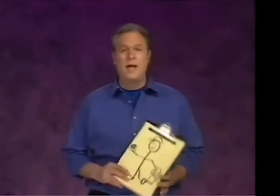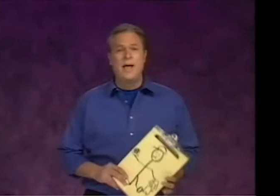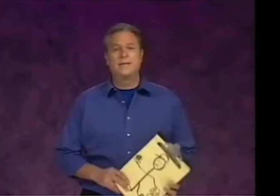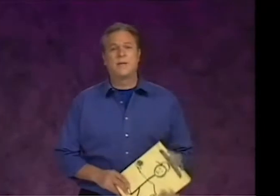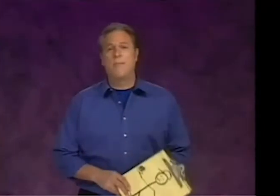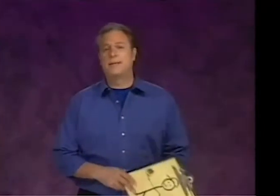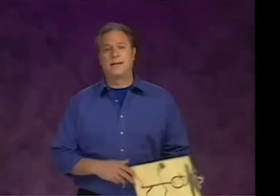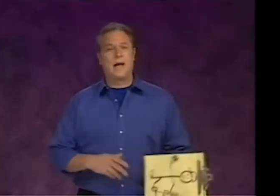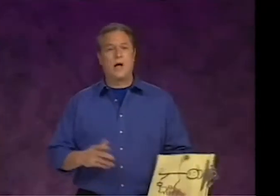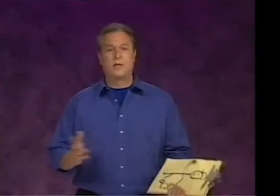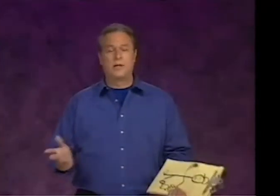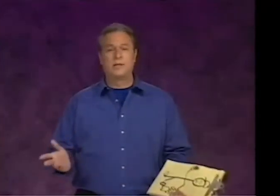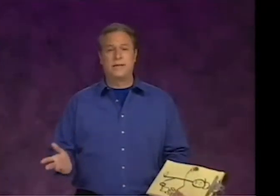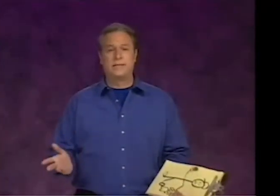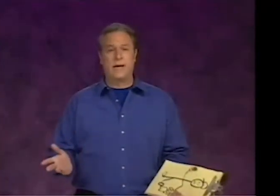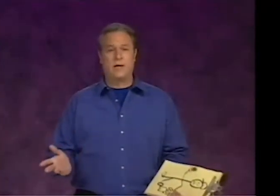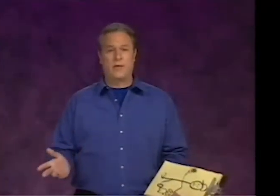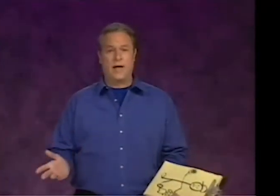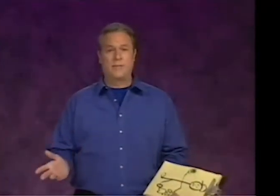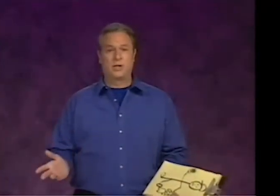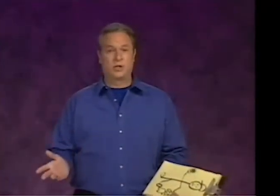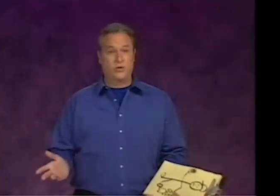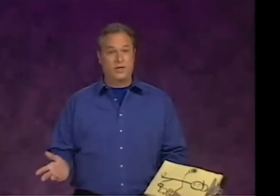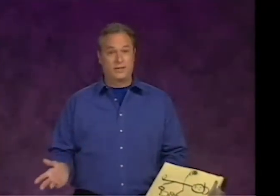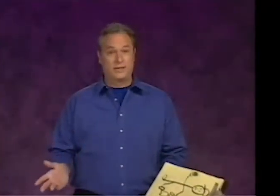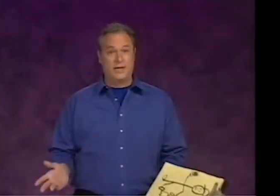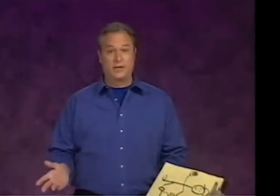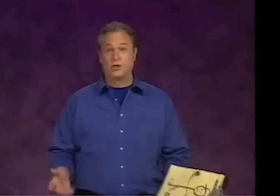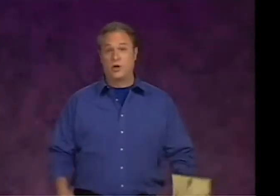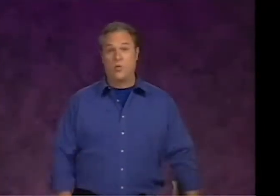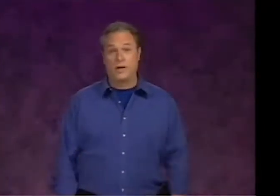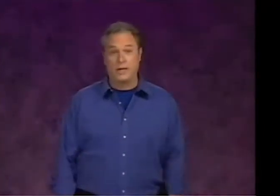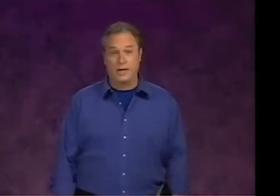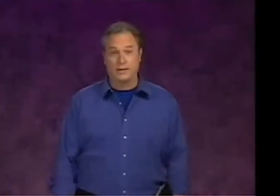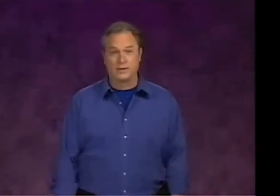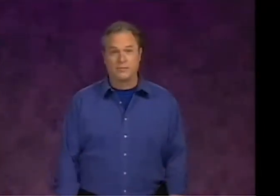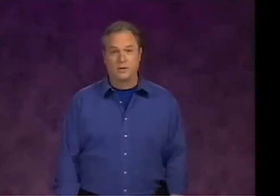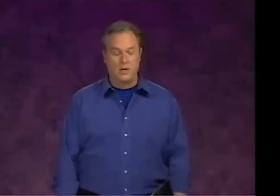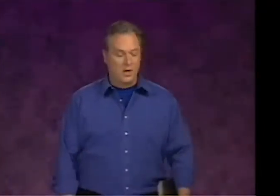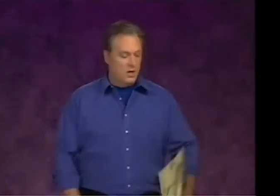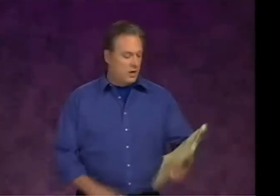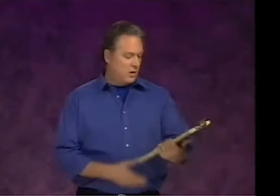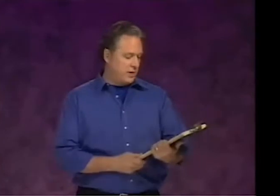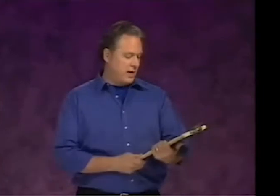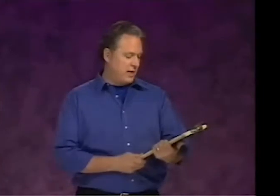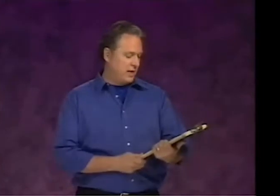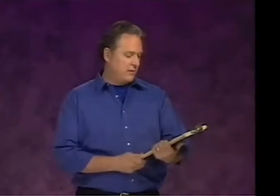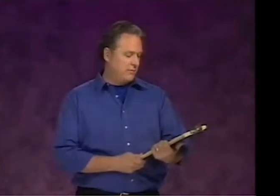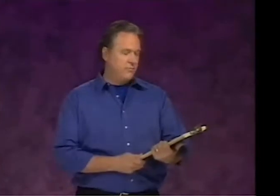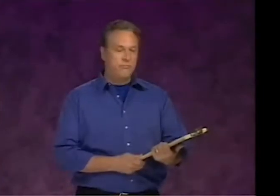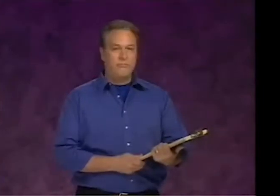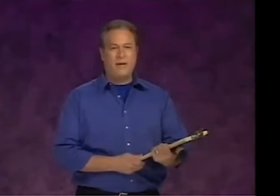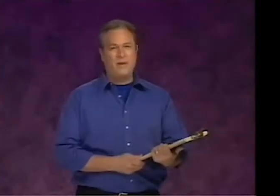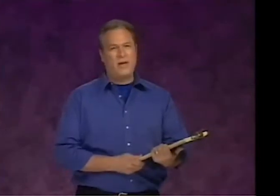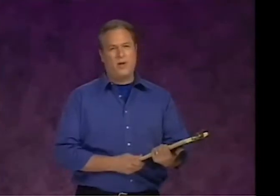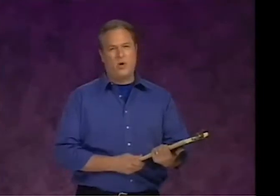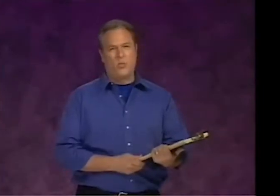It's amazing how little detail of the object you need to see to know what it is. Okay, maybe not the